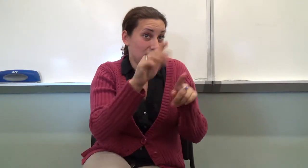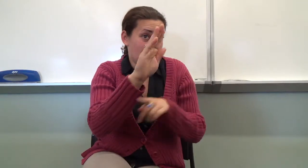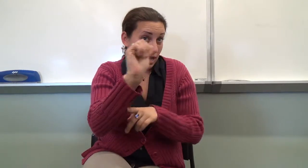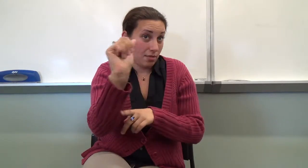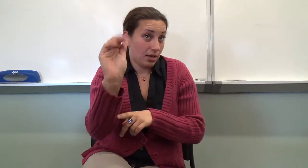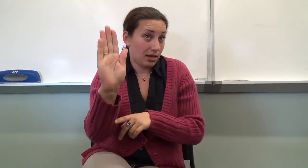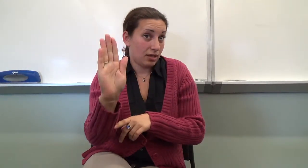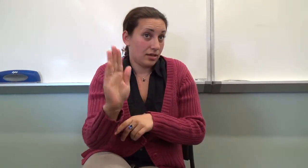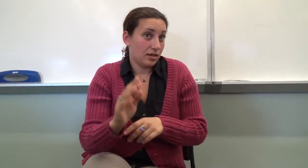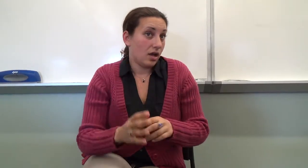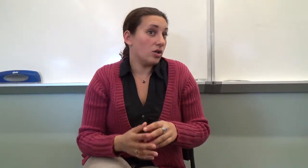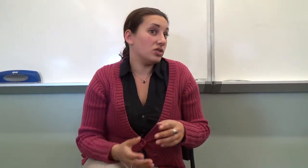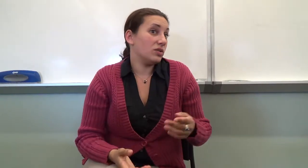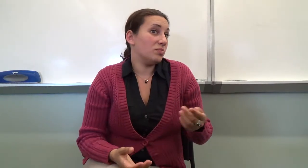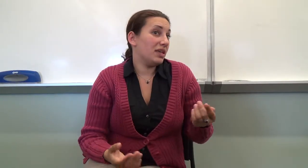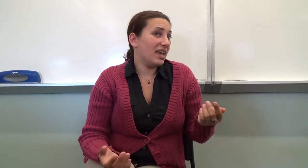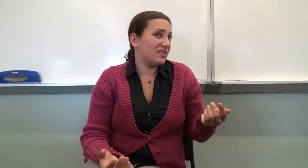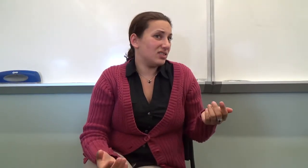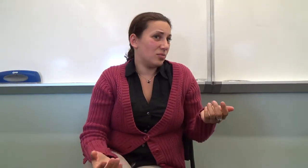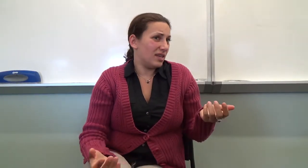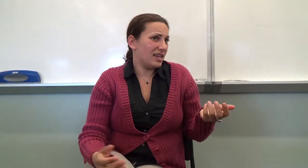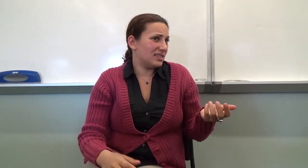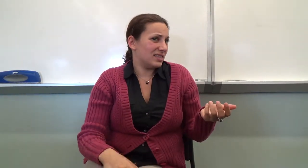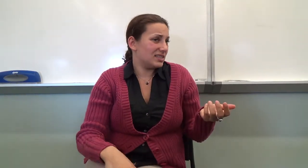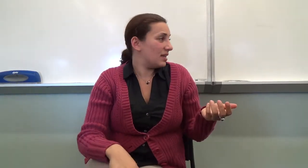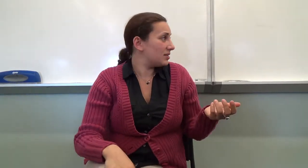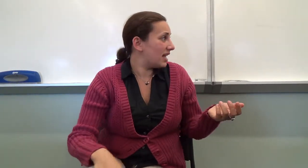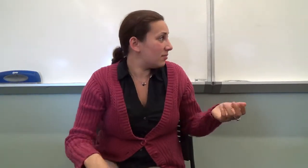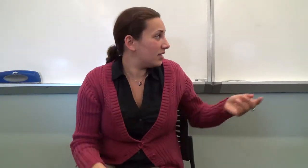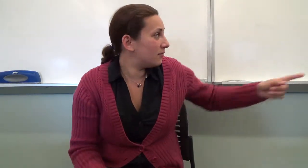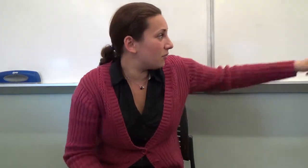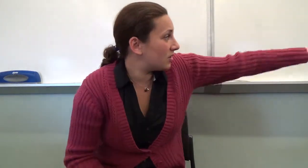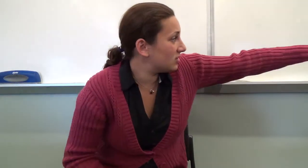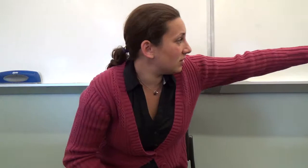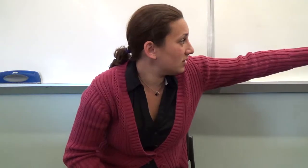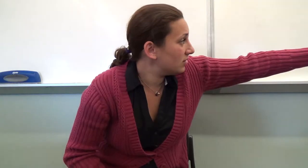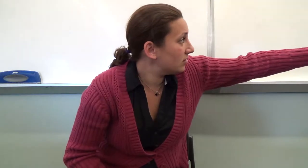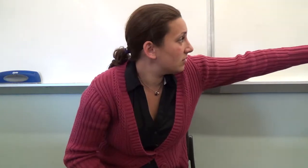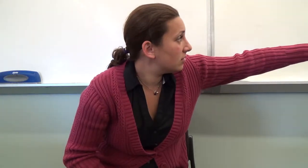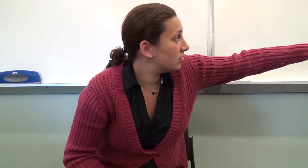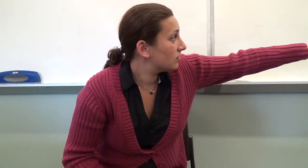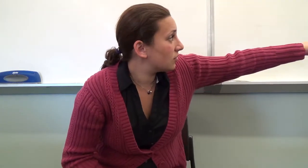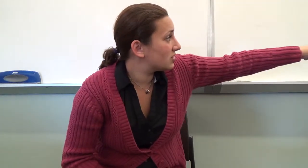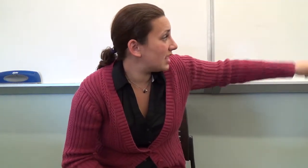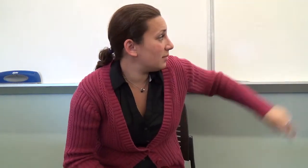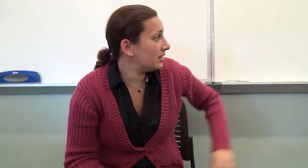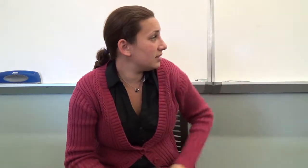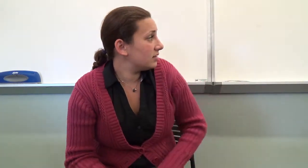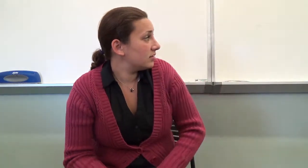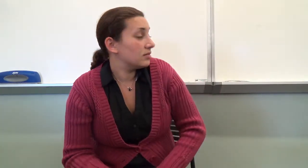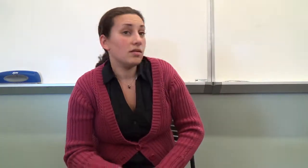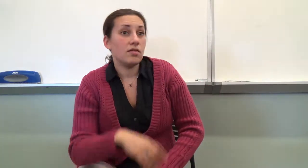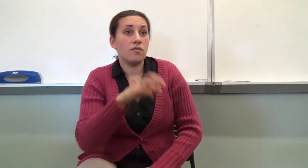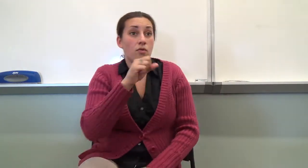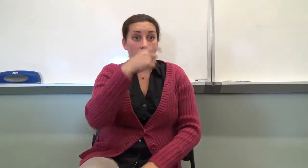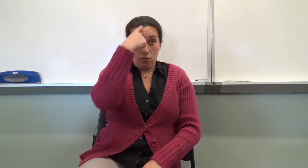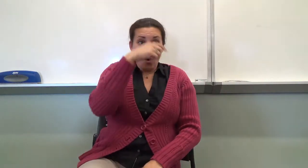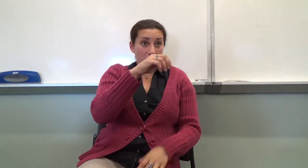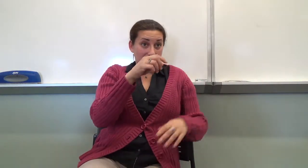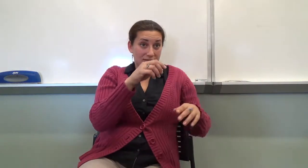Oh, so BA isn't the same as AB for this one? For the For segment? this one, it's the same. Yes, you can